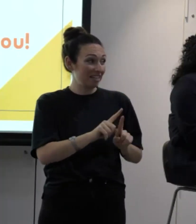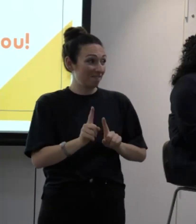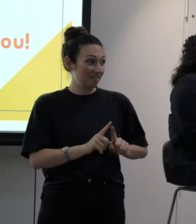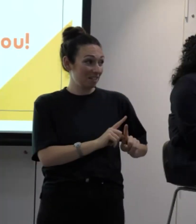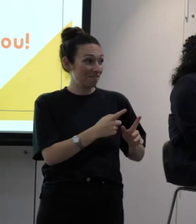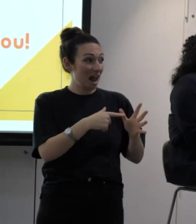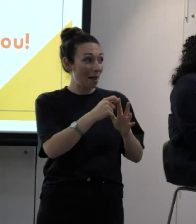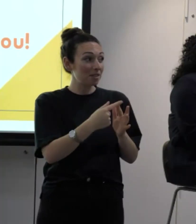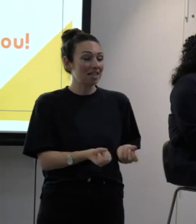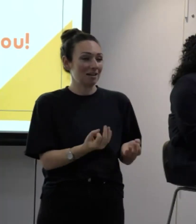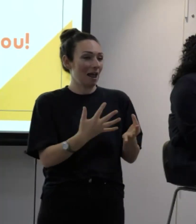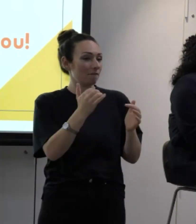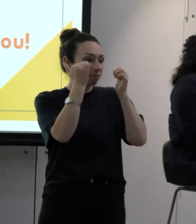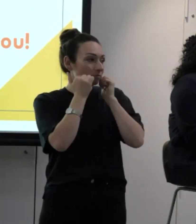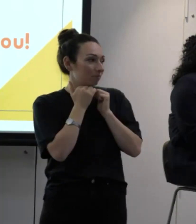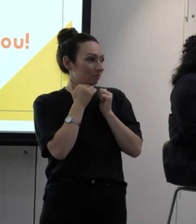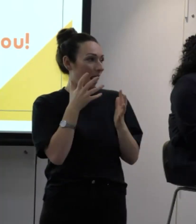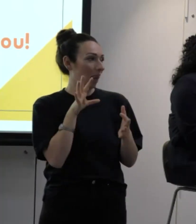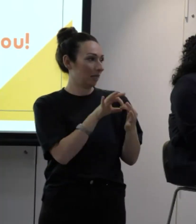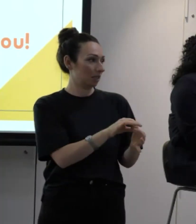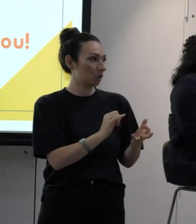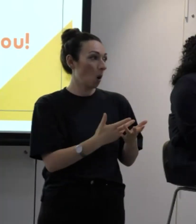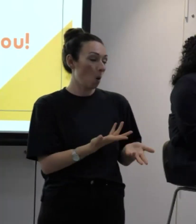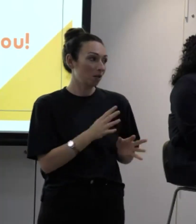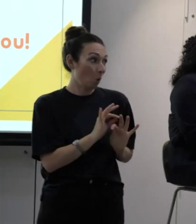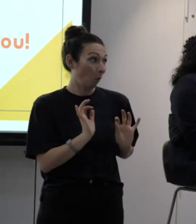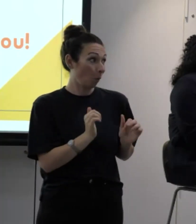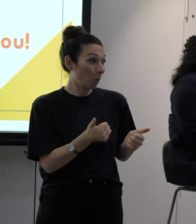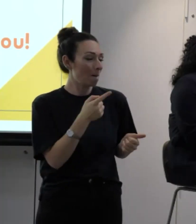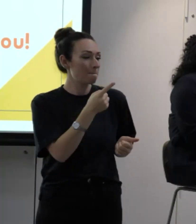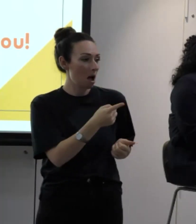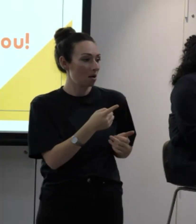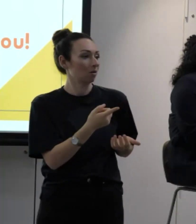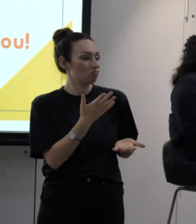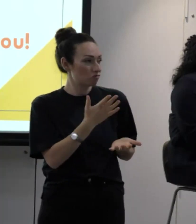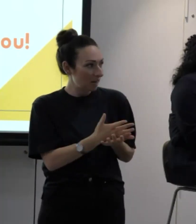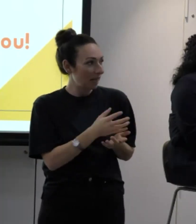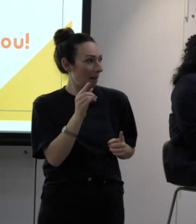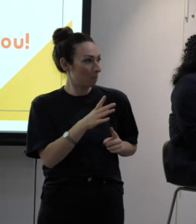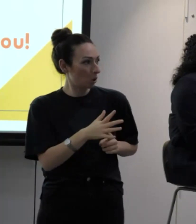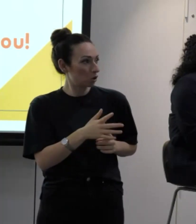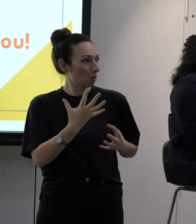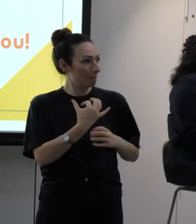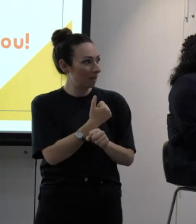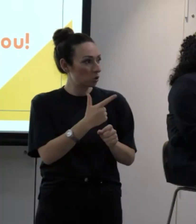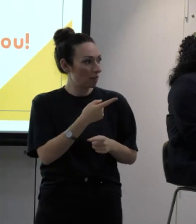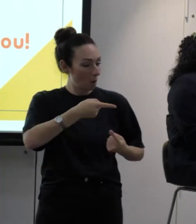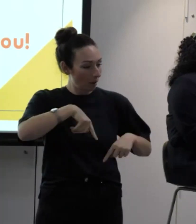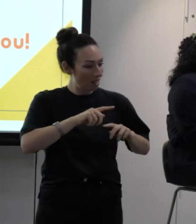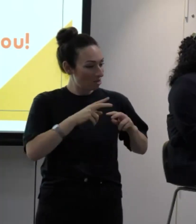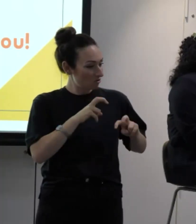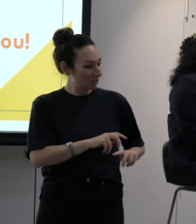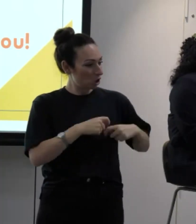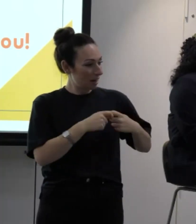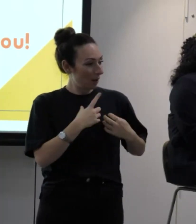base. So it's really poor, but it does speak to the fact that I think we need to be more adaptive and agile as researchers in what